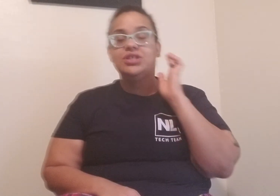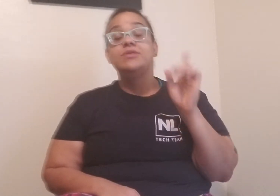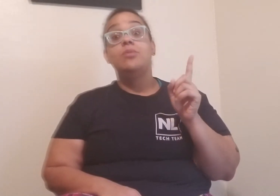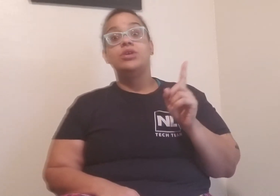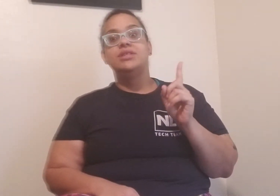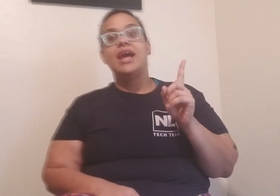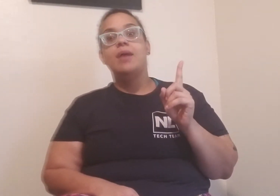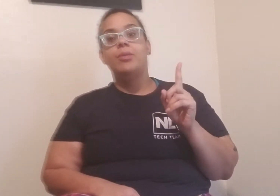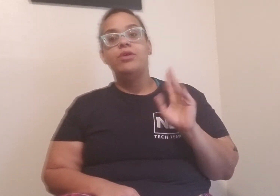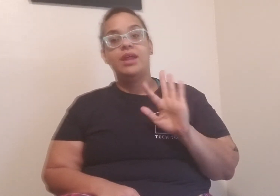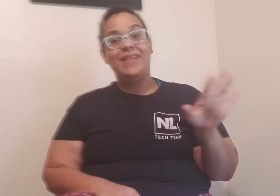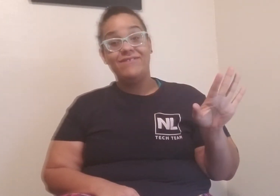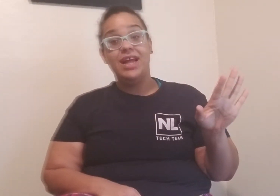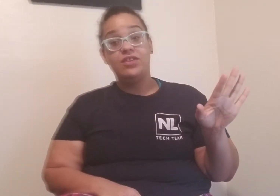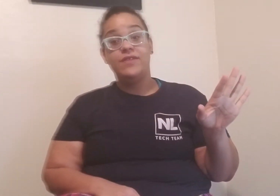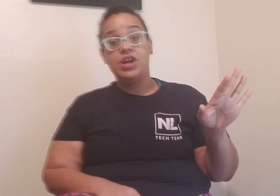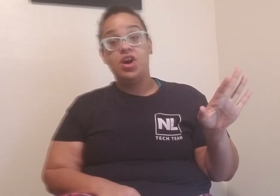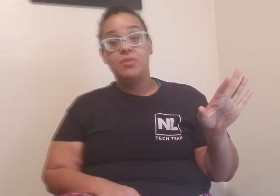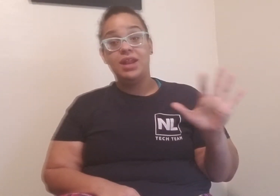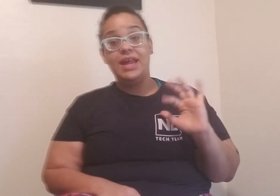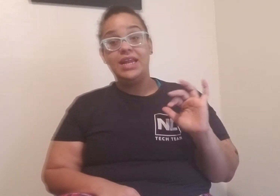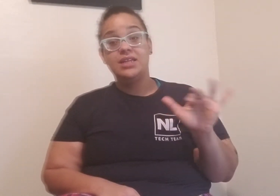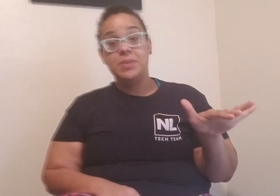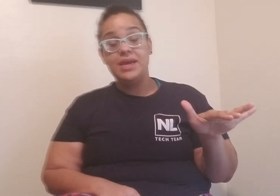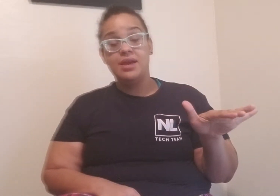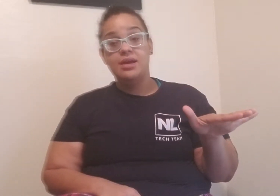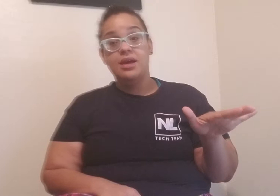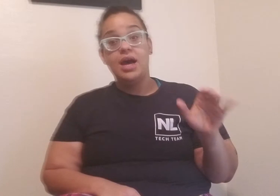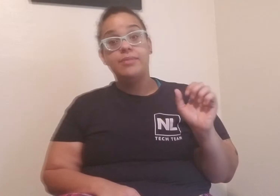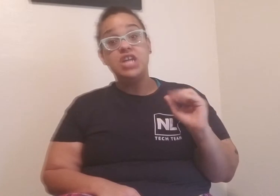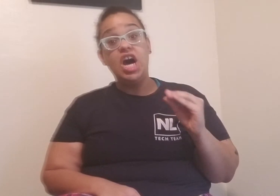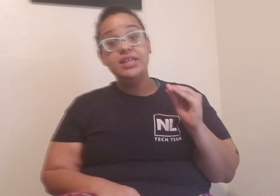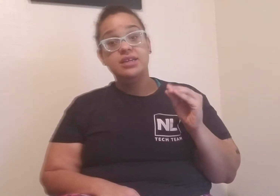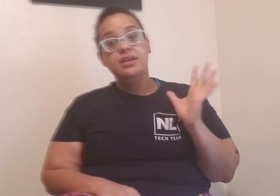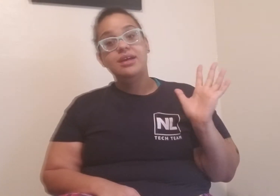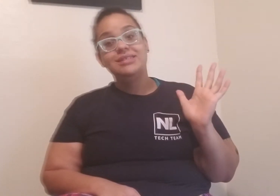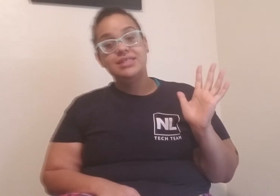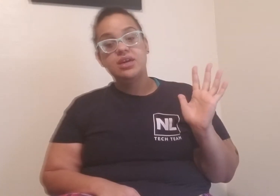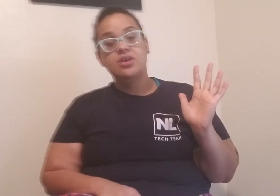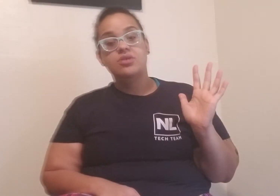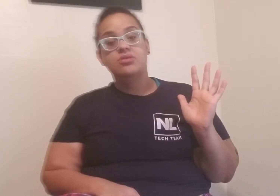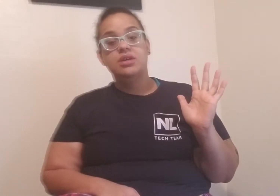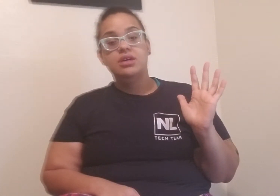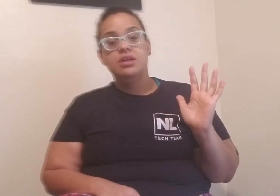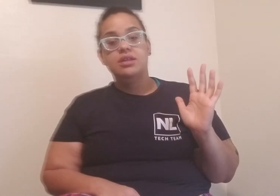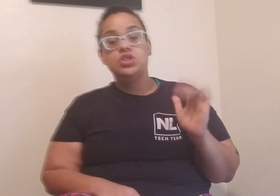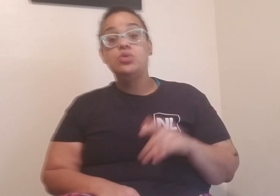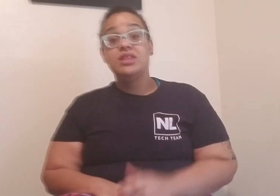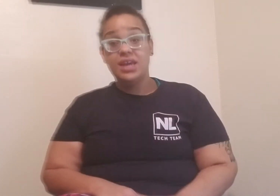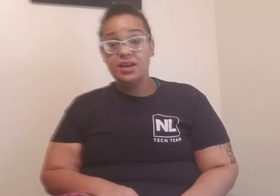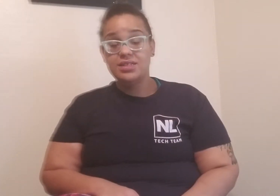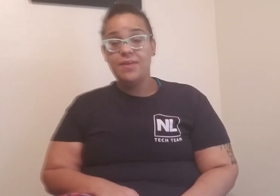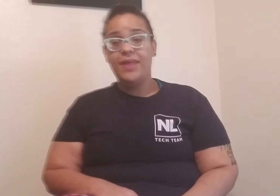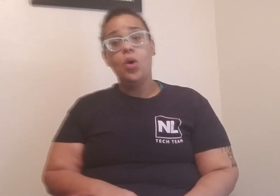some words that I come up with and I feel like they're very common. They need to be taught. And so to think something, or I